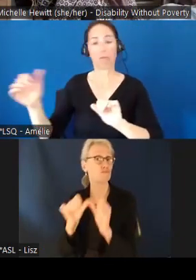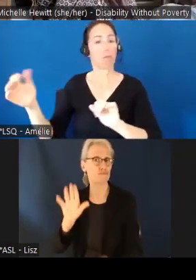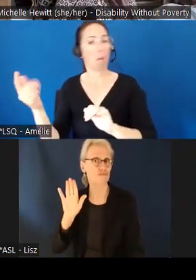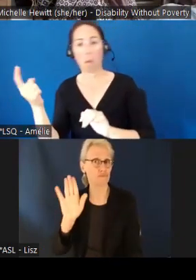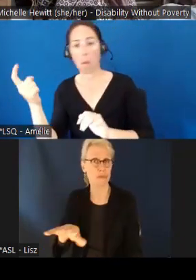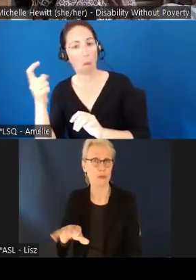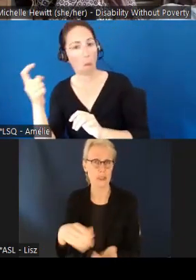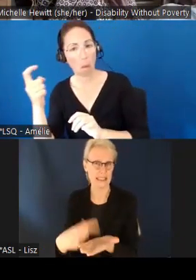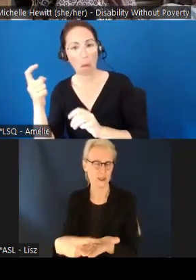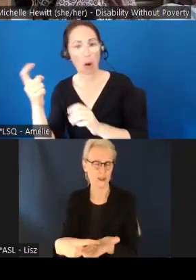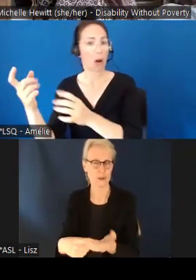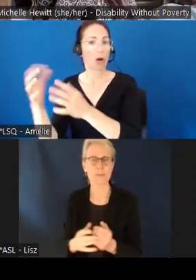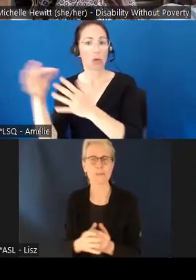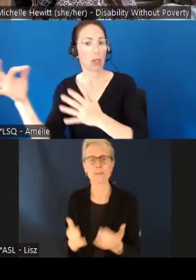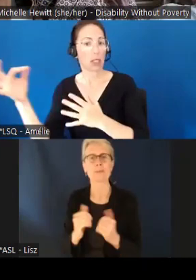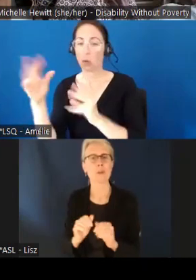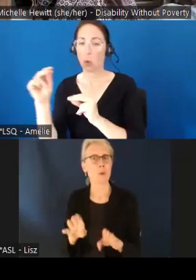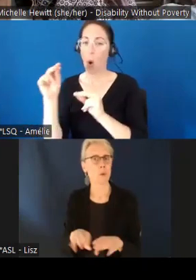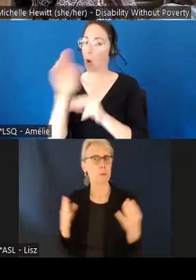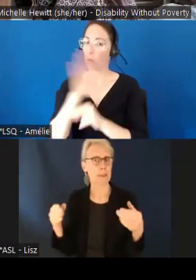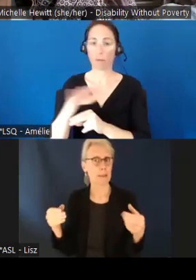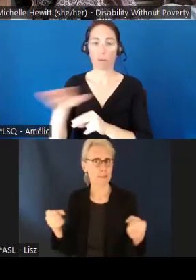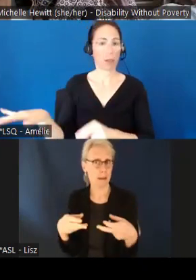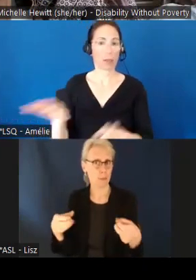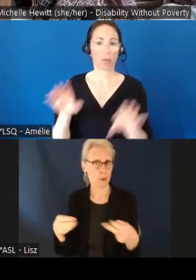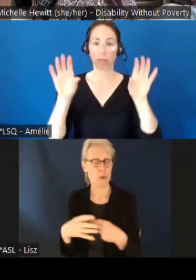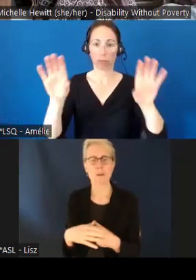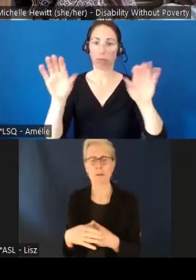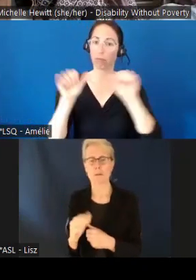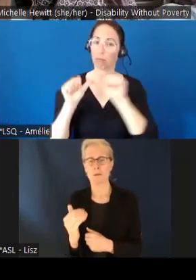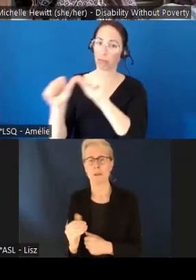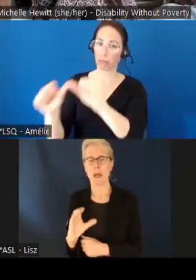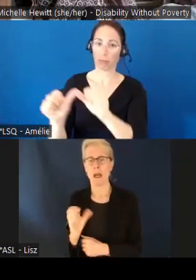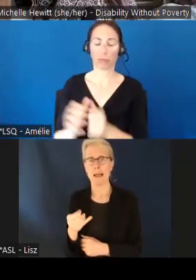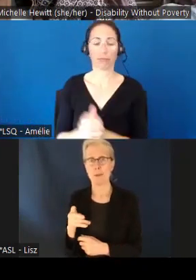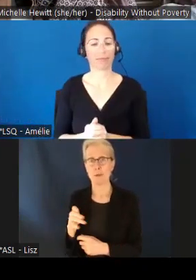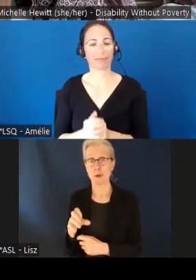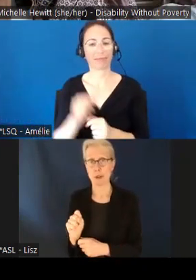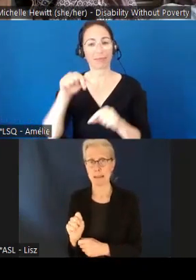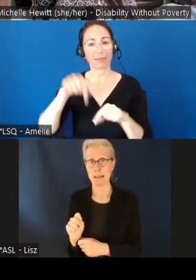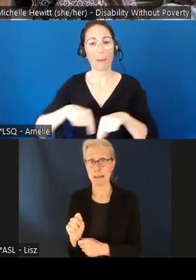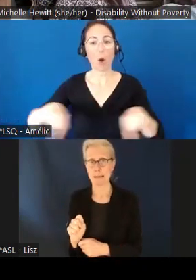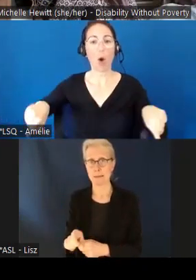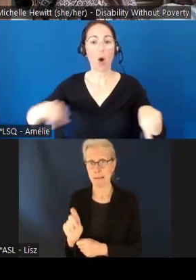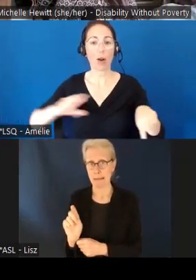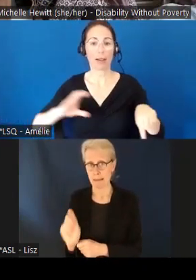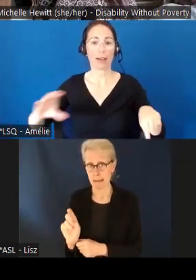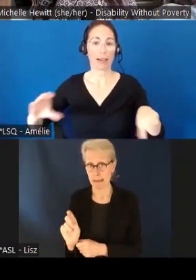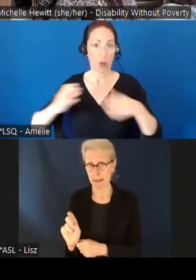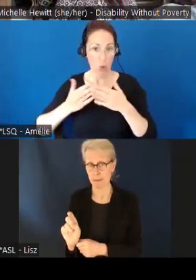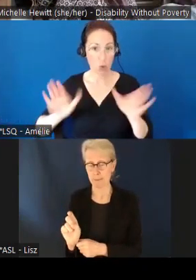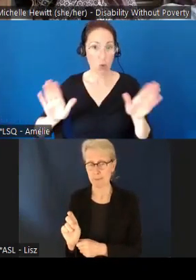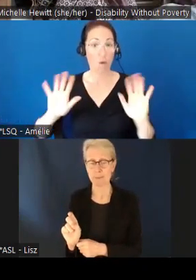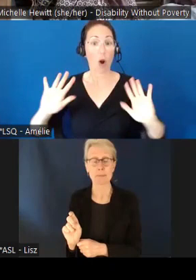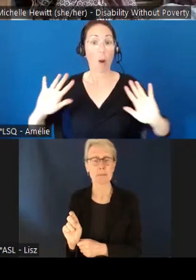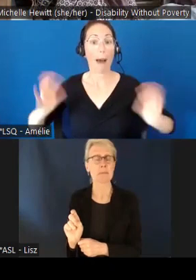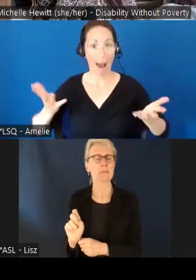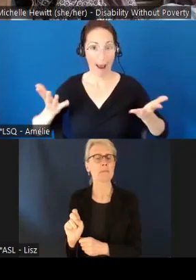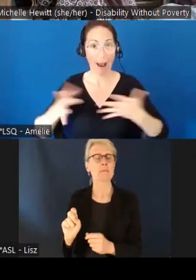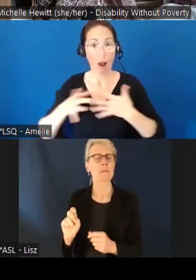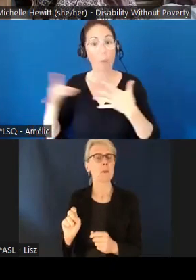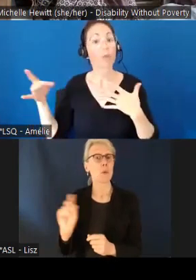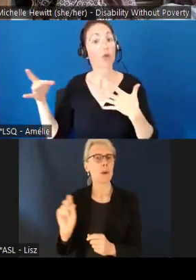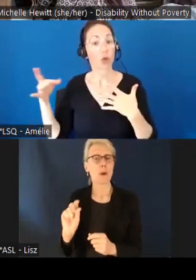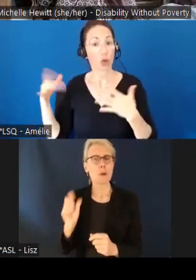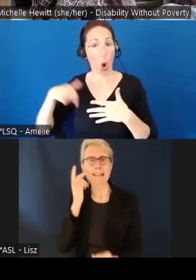To enable captions, select the Captions option on your Zoom menu. If you would like to adjust the size and